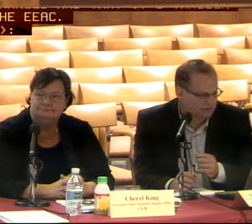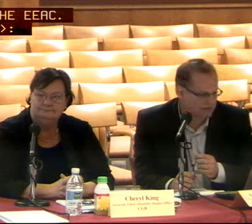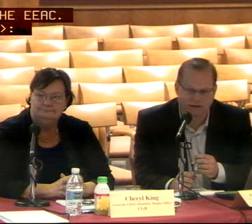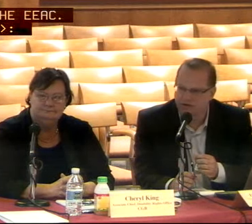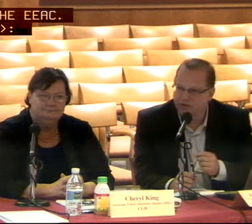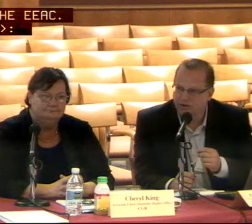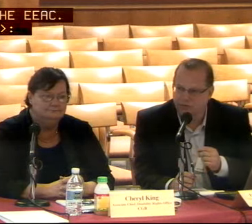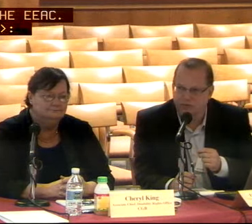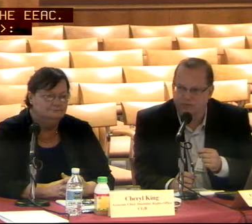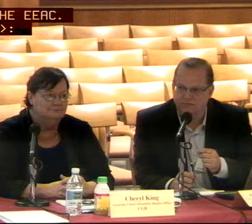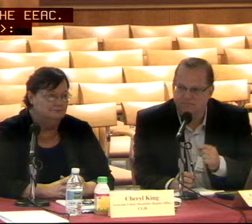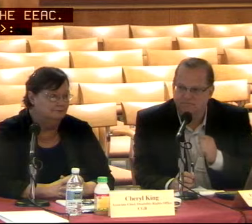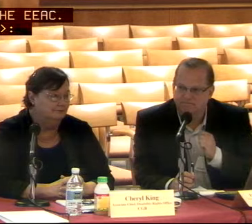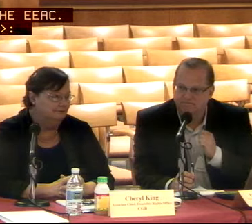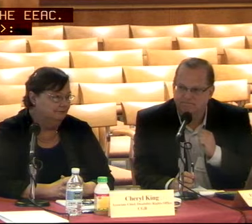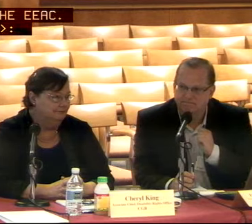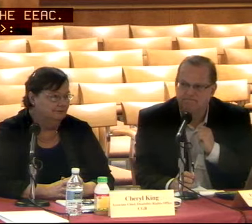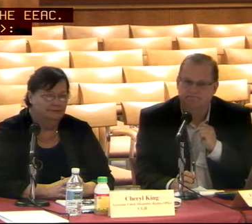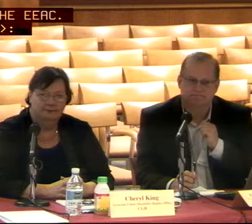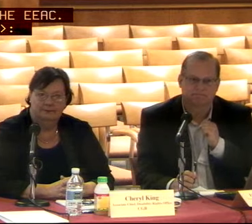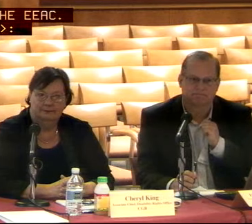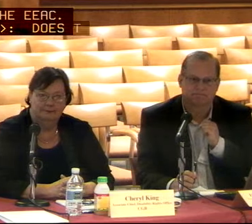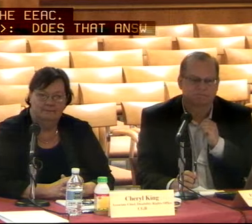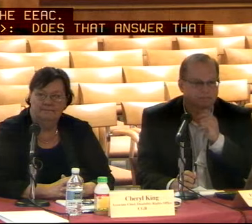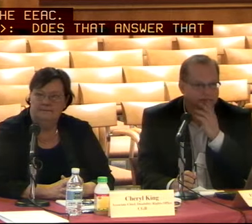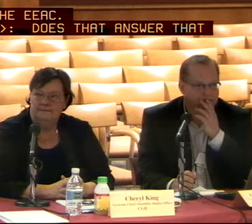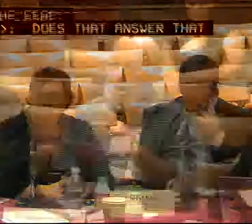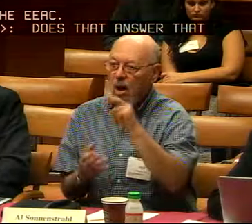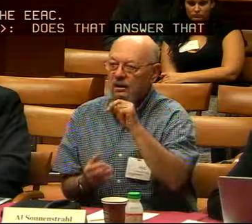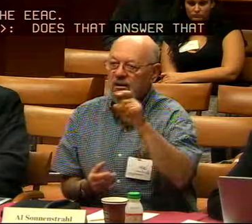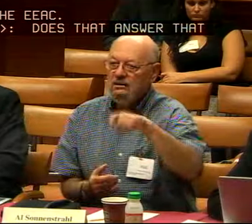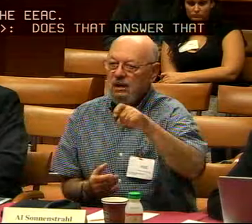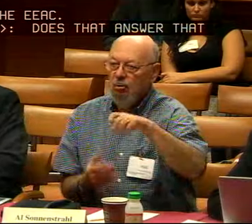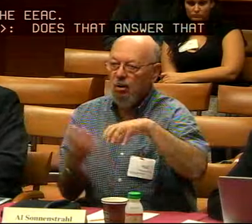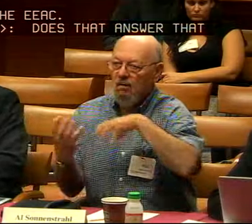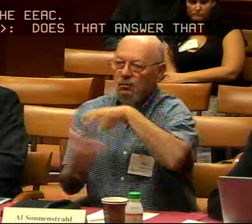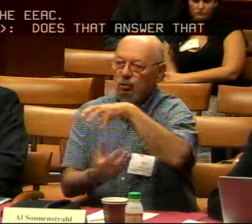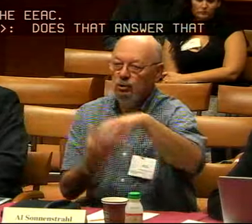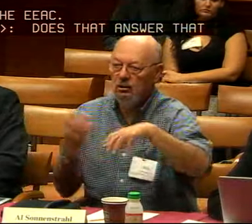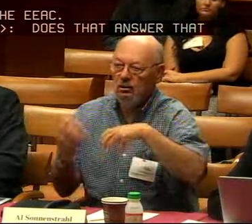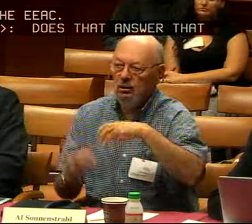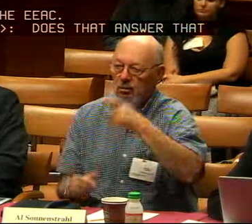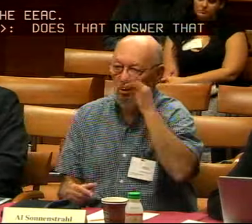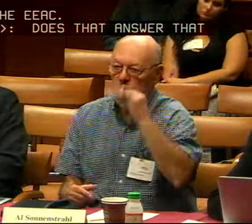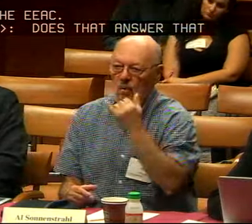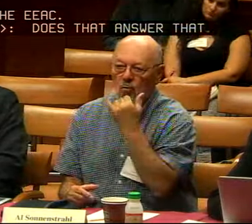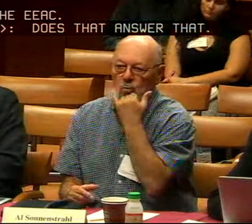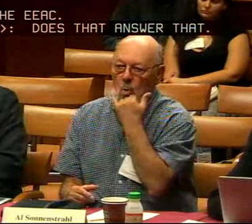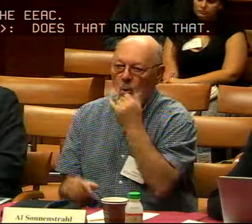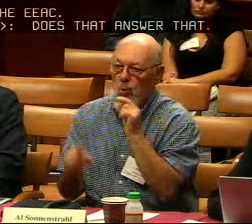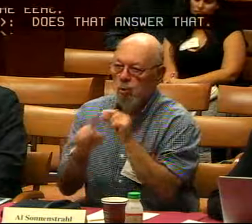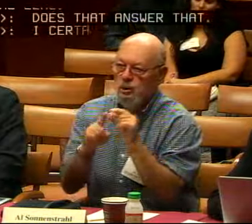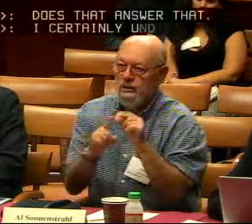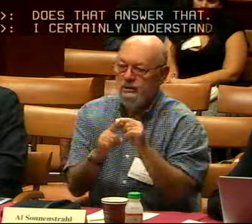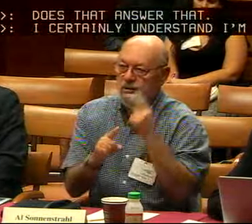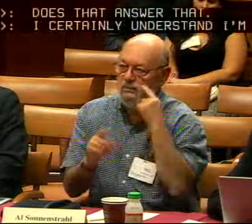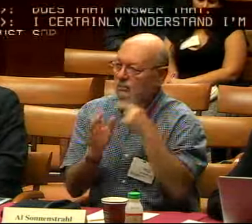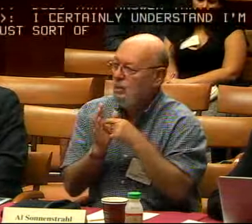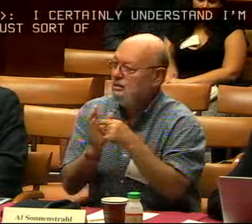Okay. I certainly understand. I just was curious as to whether or not if you have somebody with some experience, then